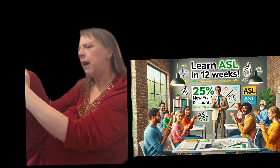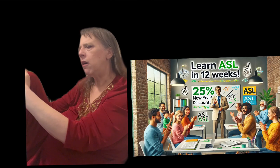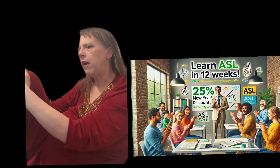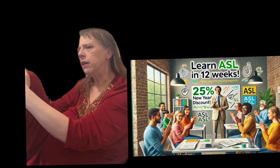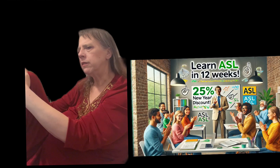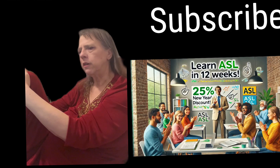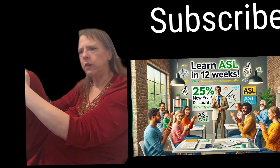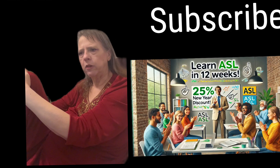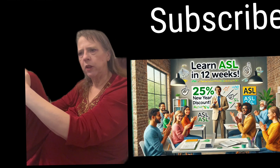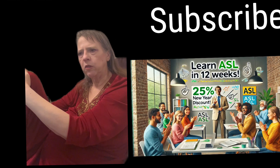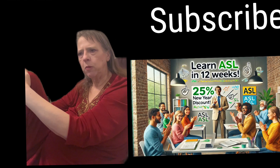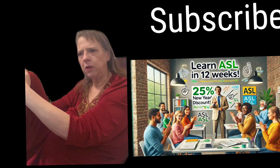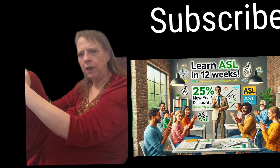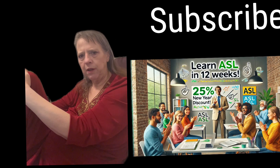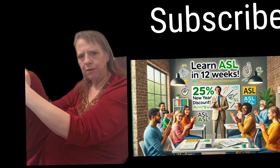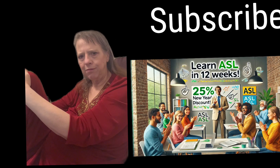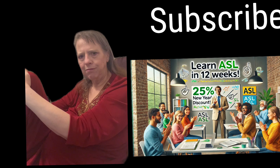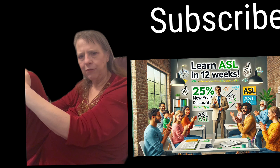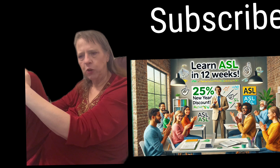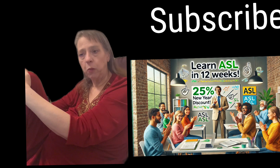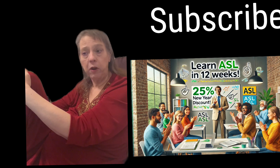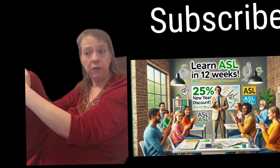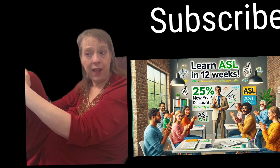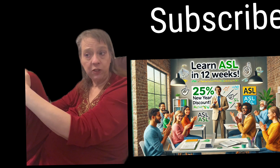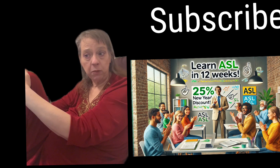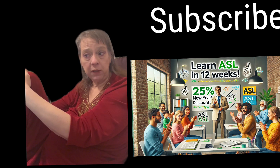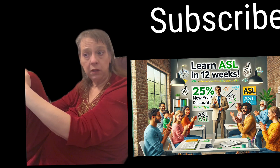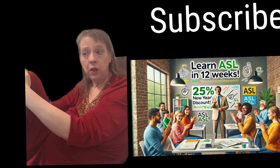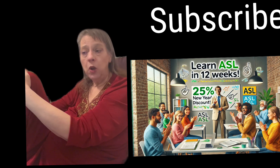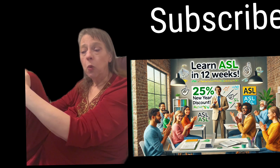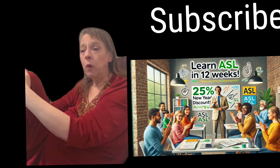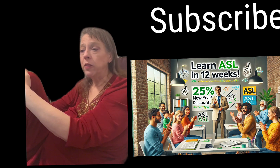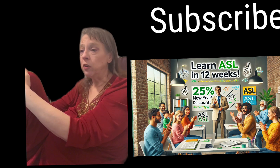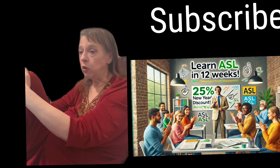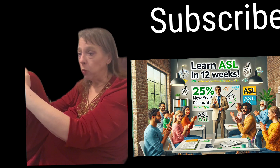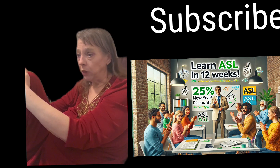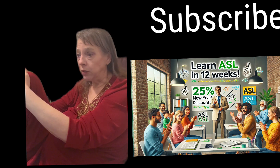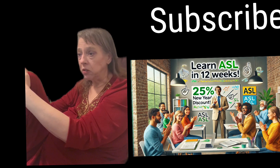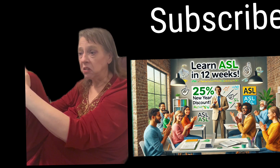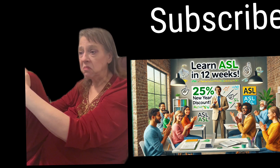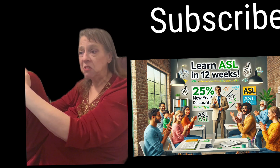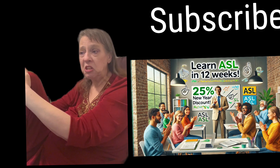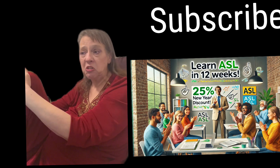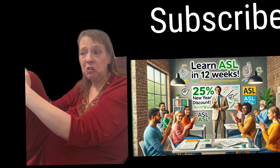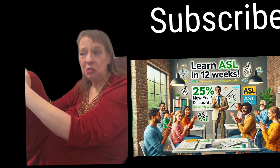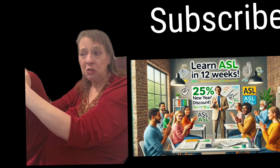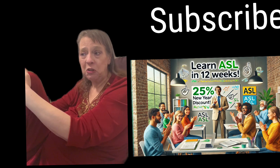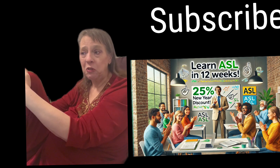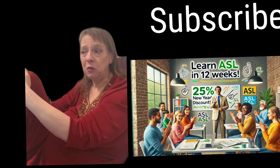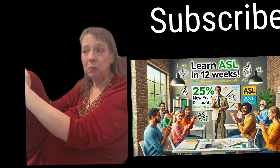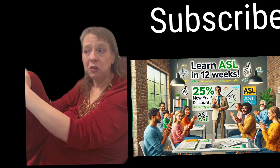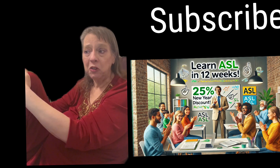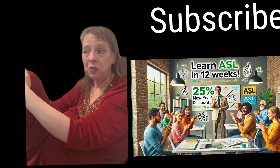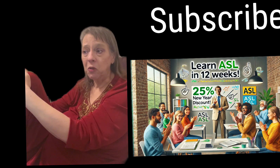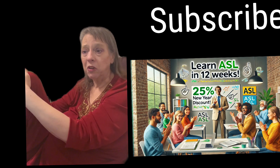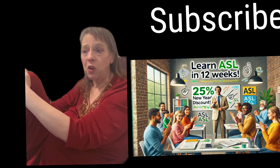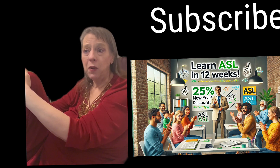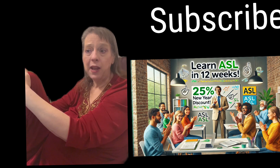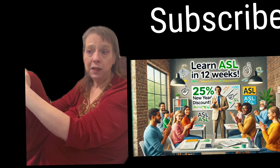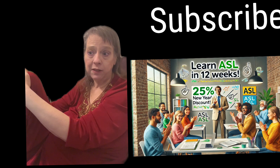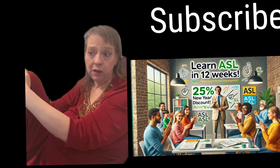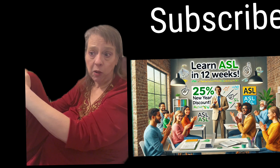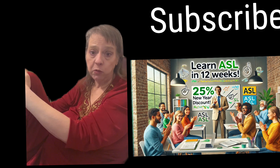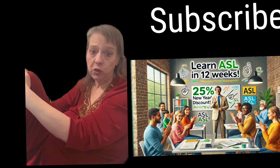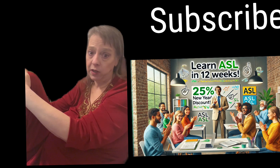This is how ASL can transform your life. Career advancement. Whether you're a realtor, teacher, nurse, or business owner,